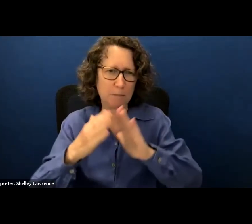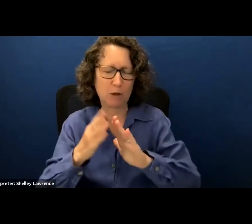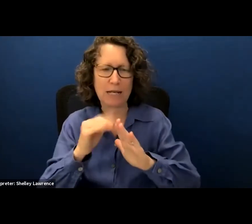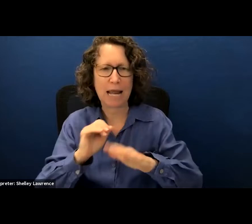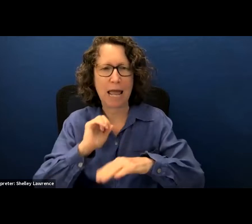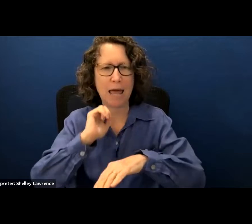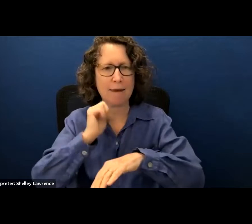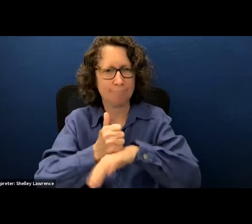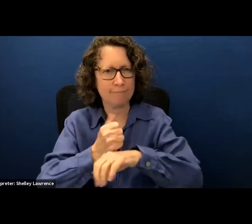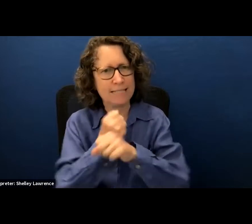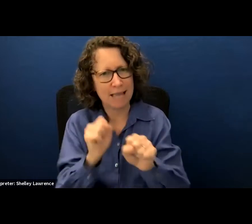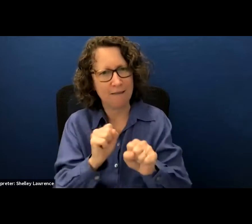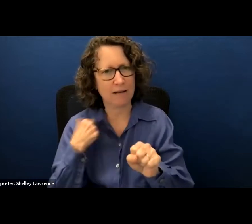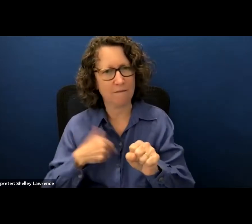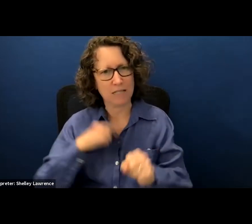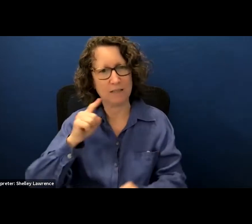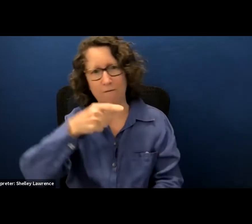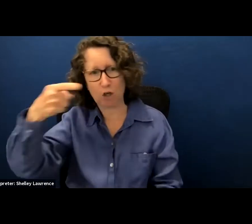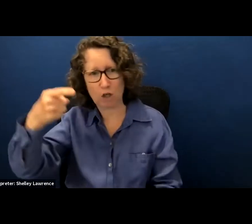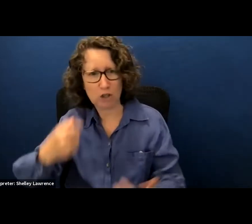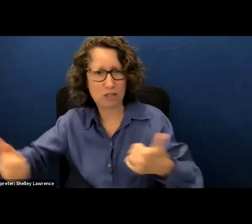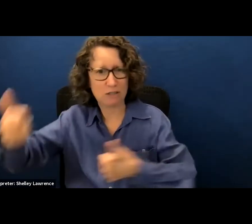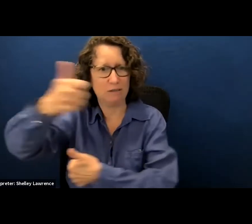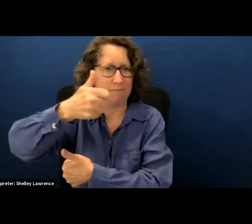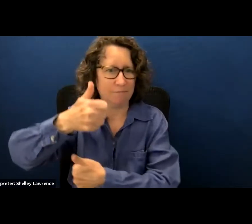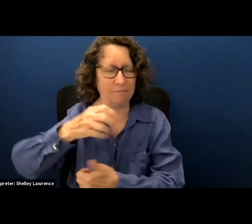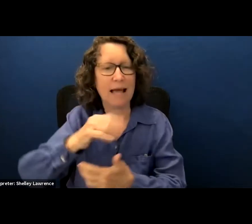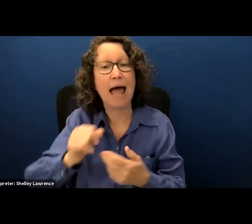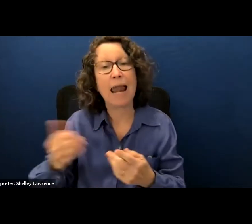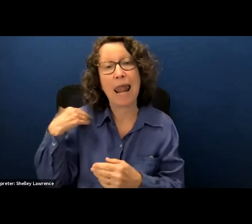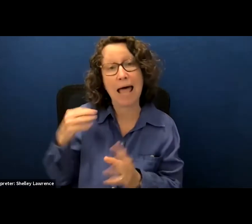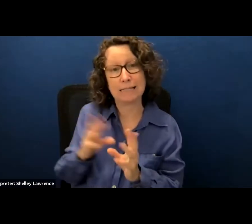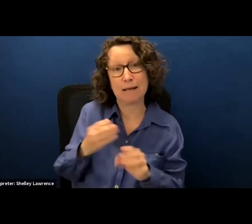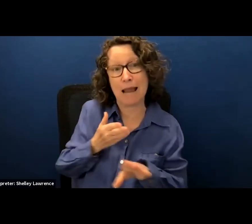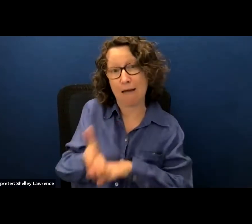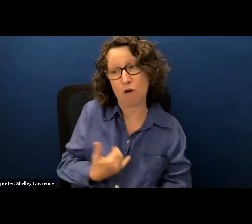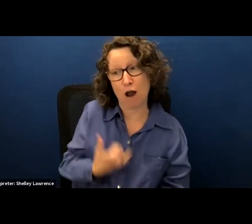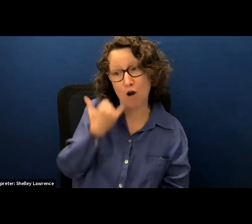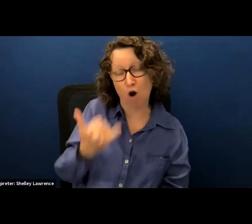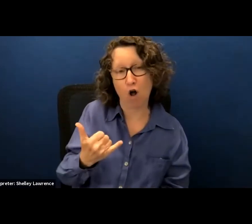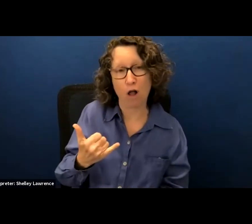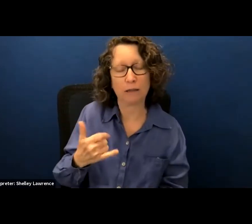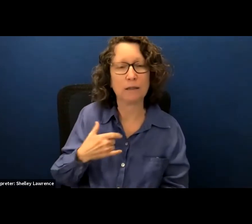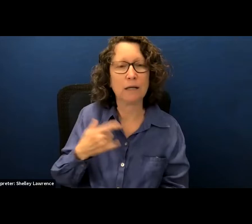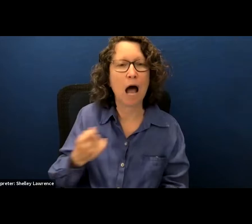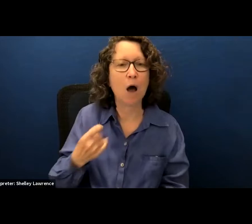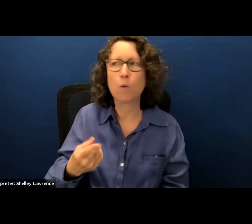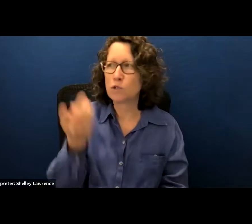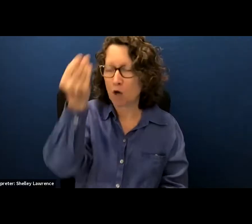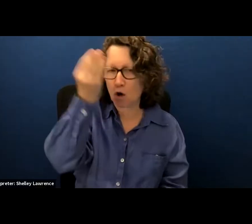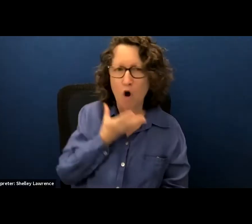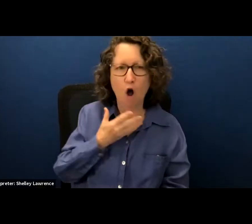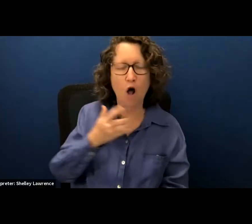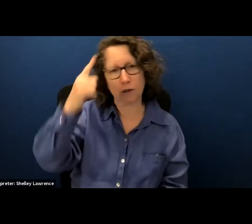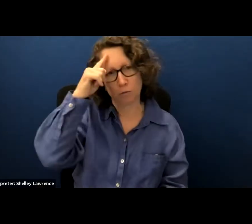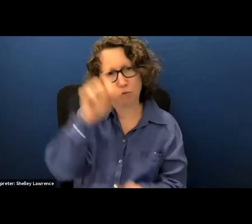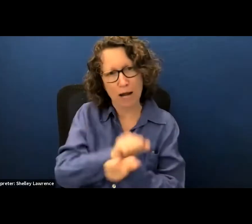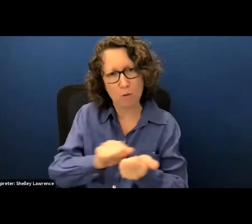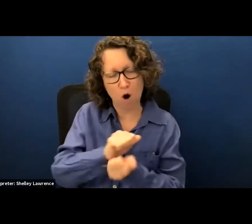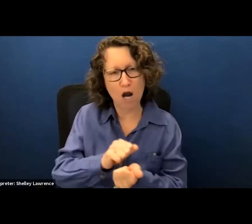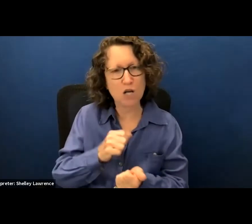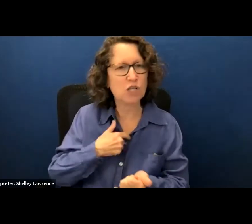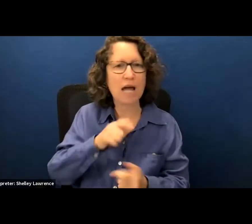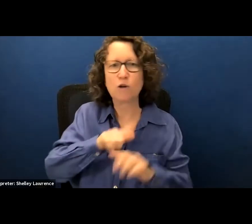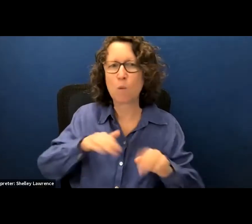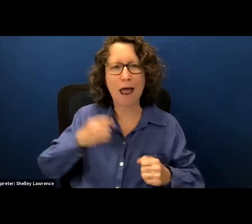placing the safety of all of us first. Last meeting after I called in, I was called brainwashed and told that I wasn't critically thinking, and I can assure you